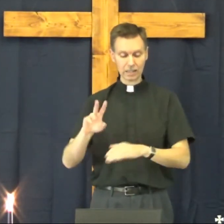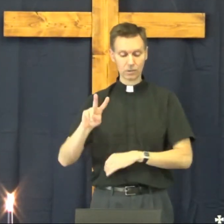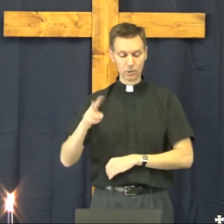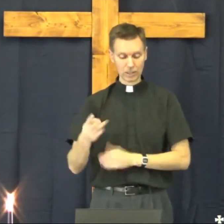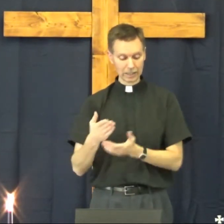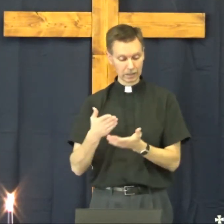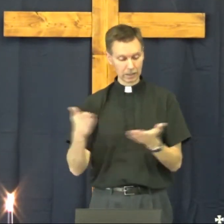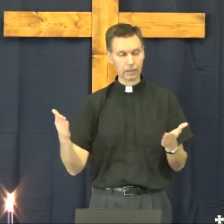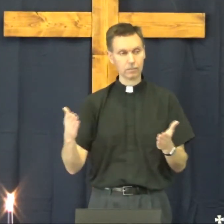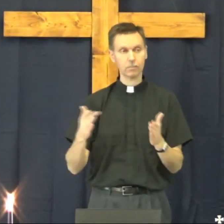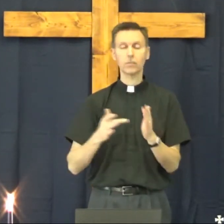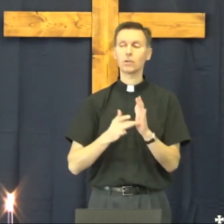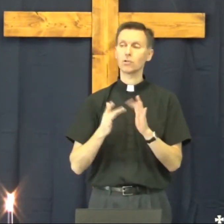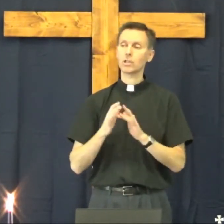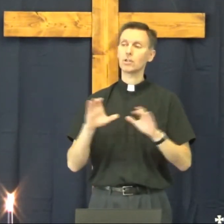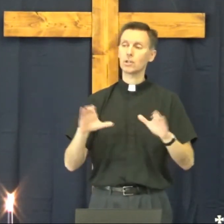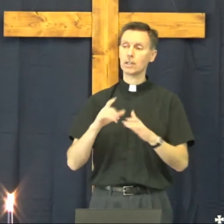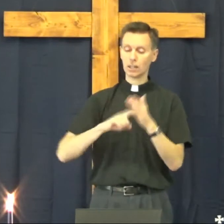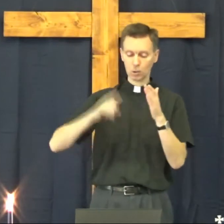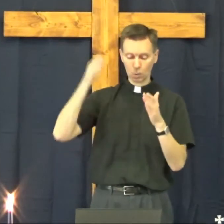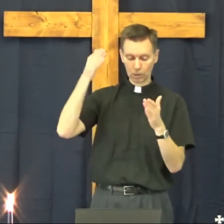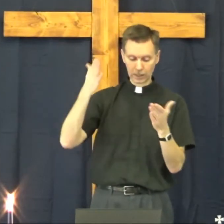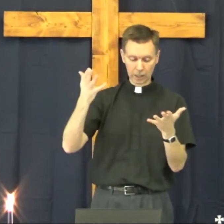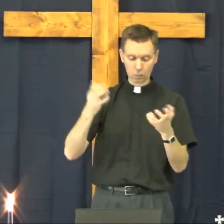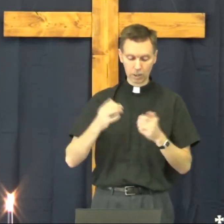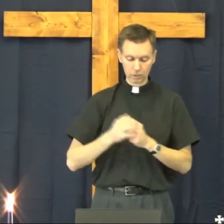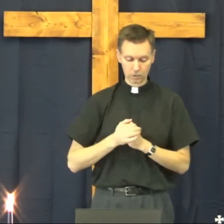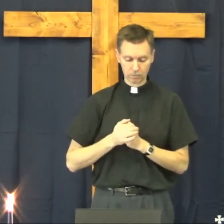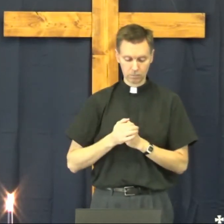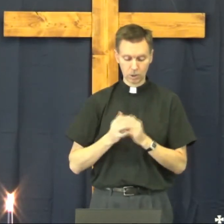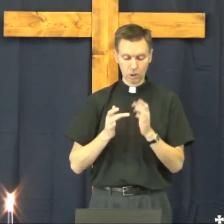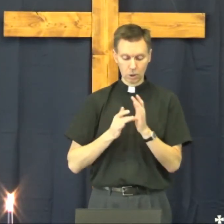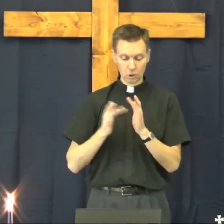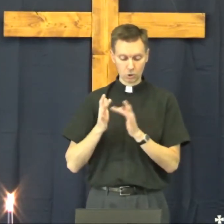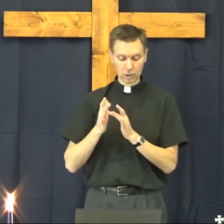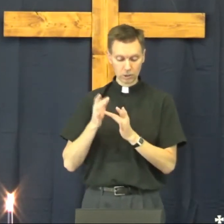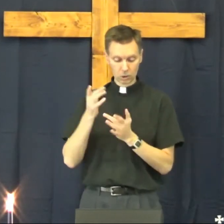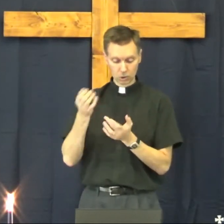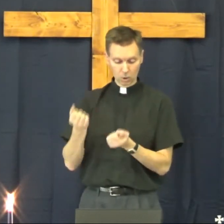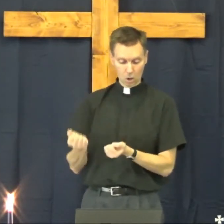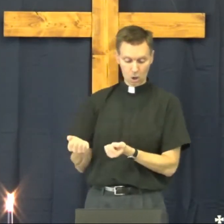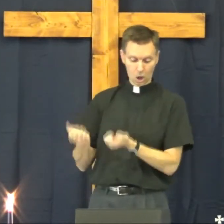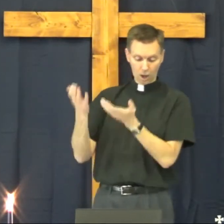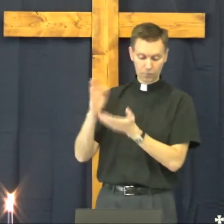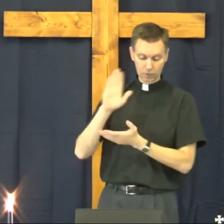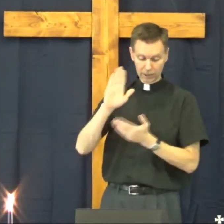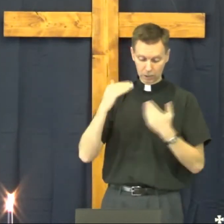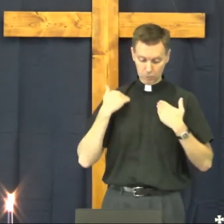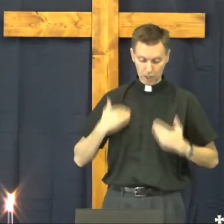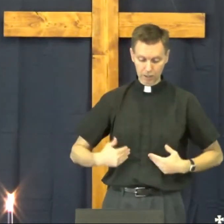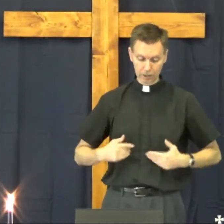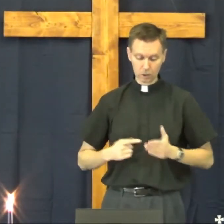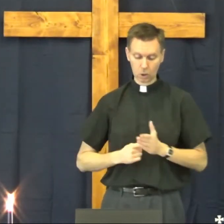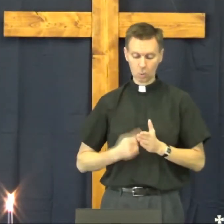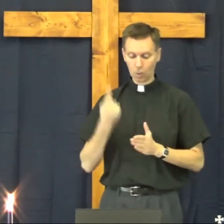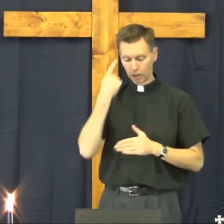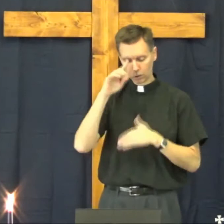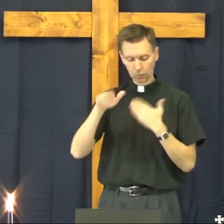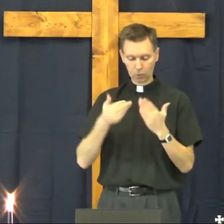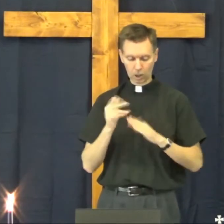the second thing. Jesus did what God wants. Jesus offered his body once for all